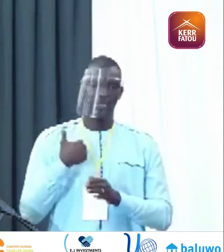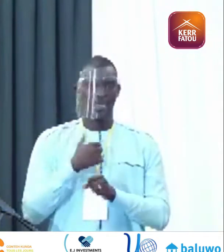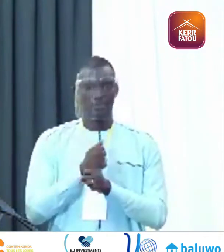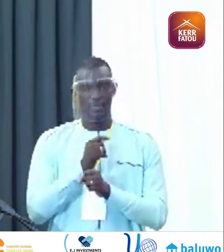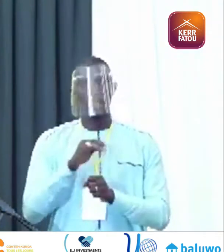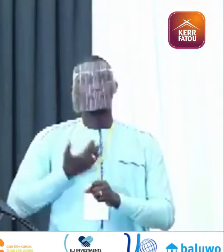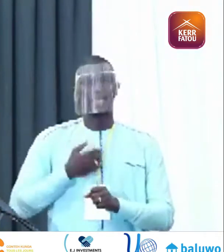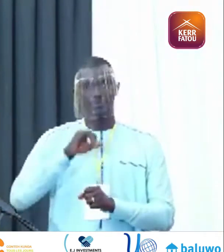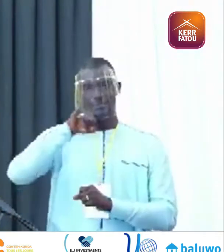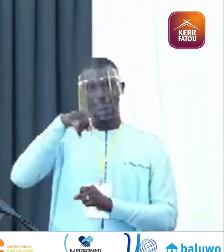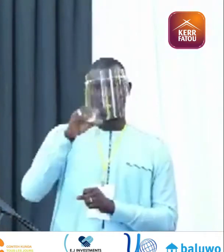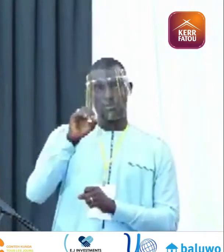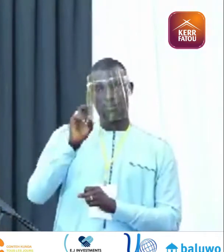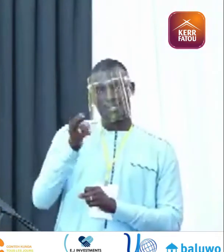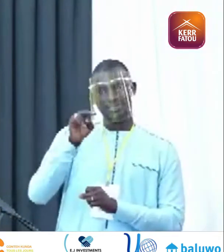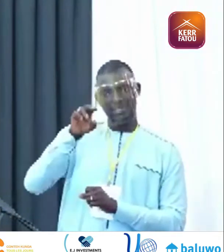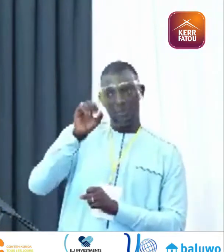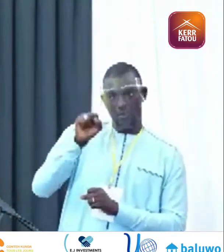Madam Jones.